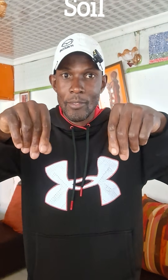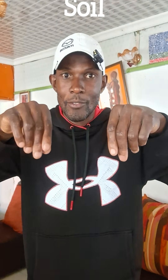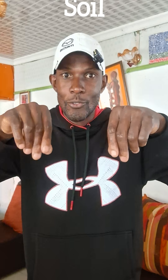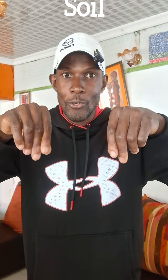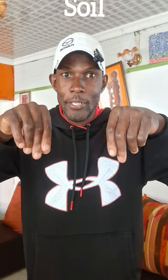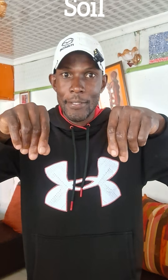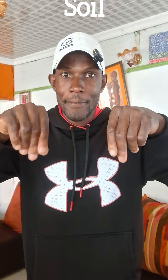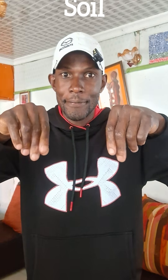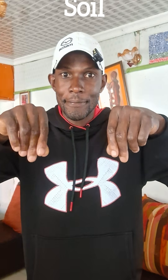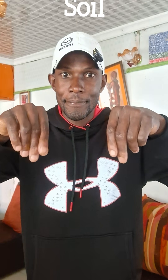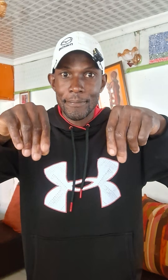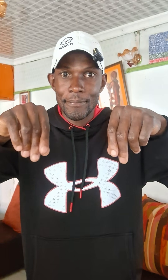soil.